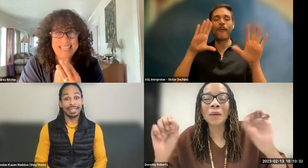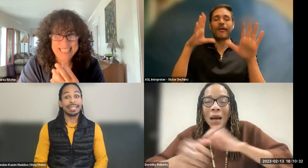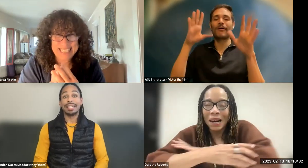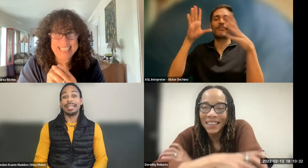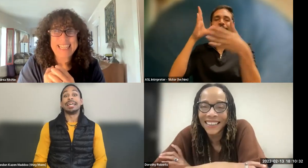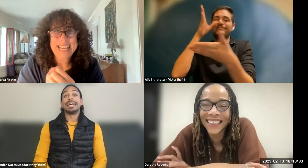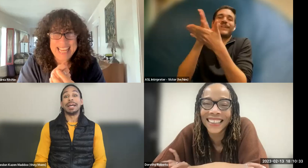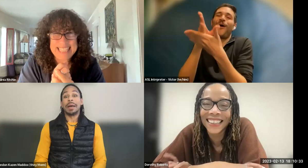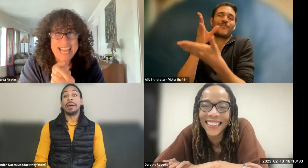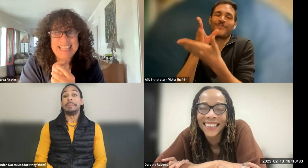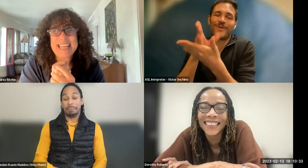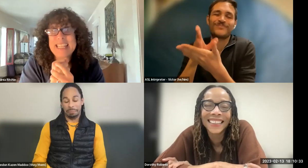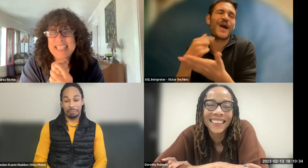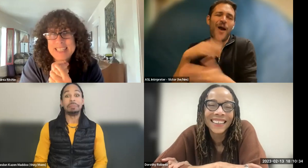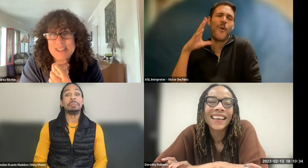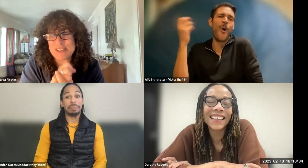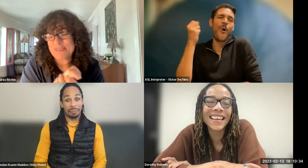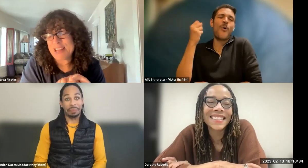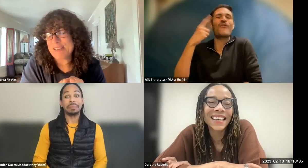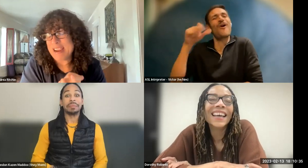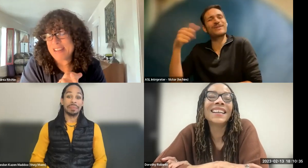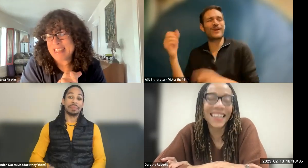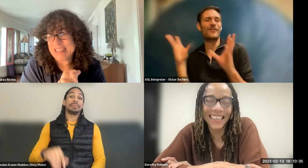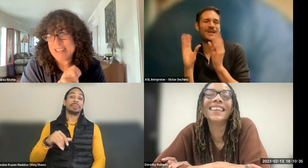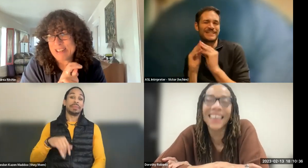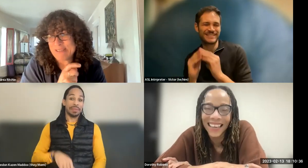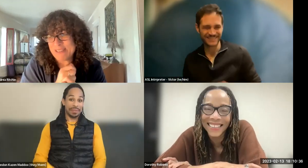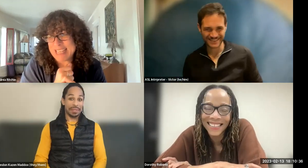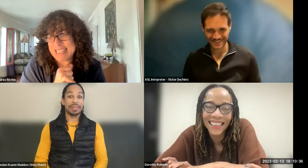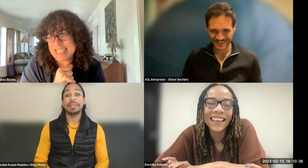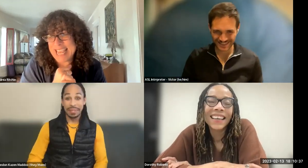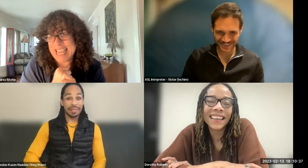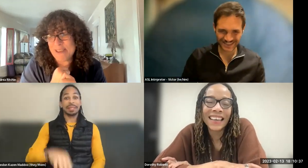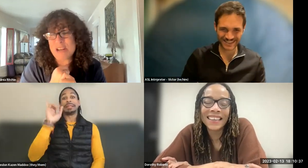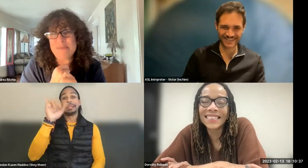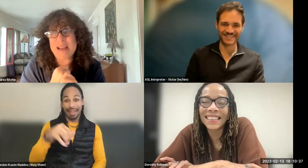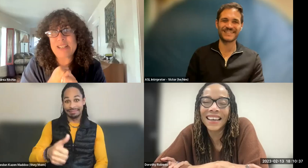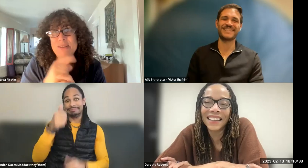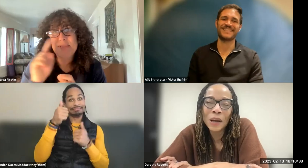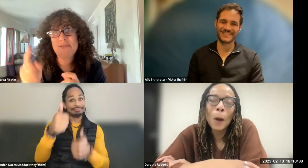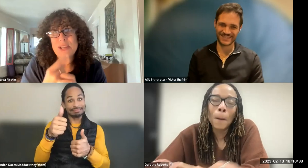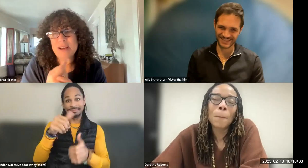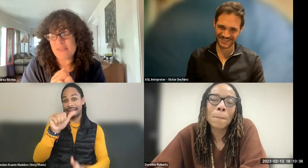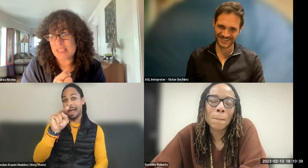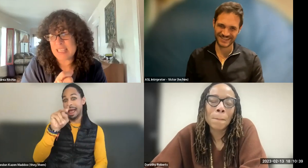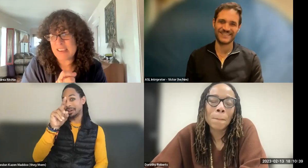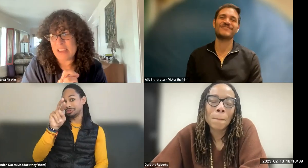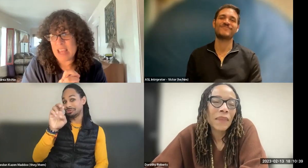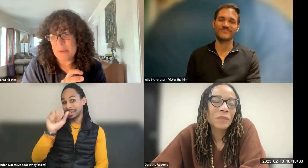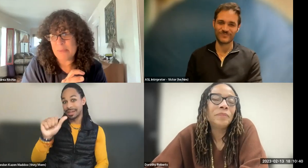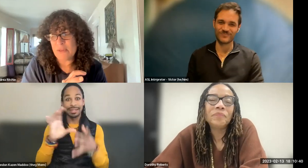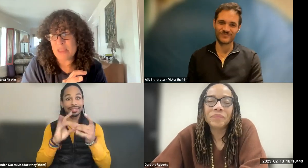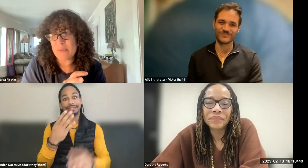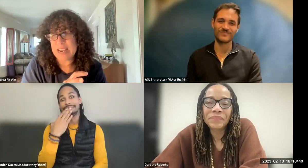the, webinar. exactly, a teaser Yeah. to follow everything Dr. Roberts has to say. Yeah. We'll come back to you before you have to